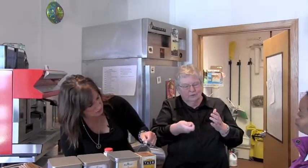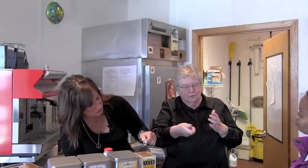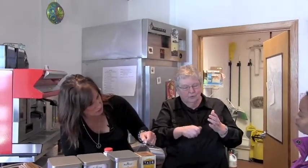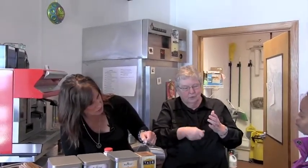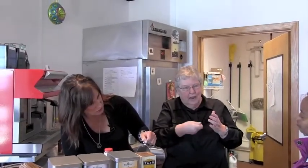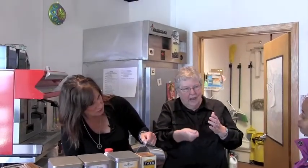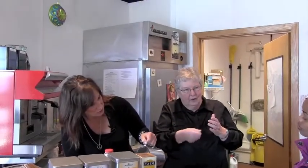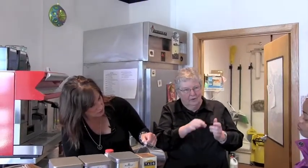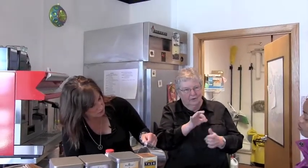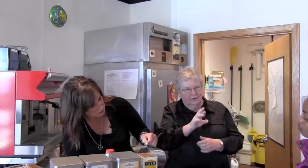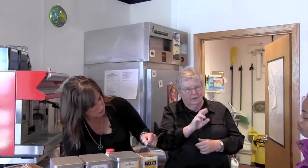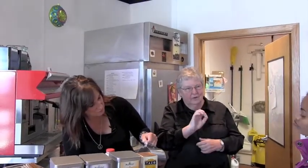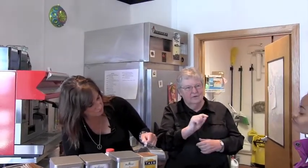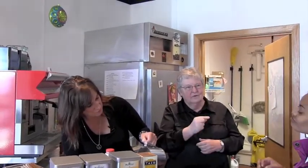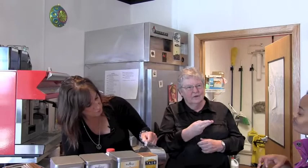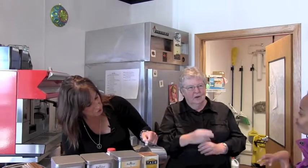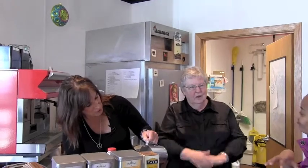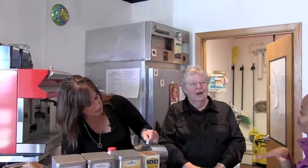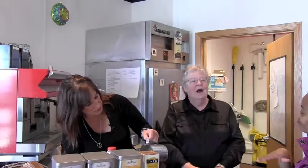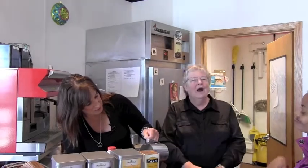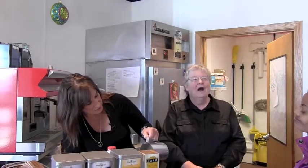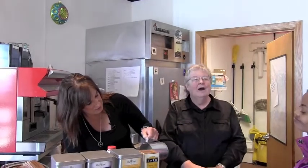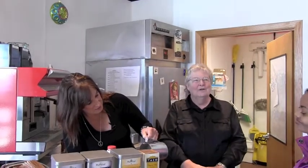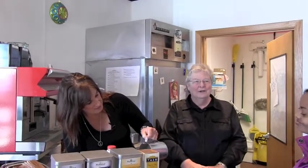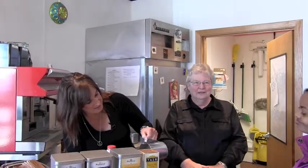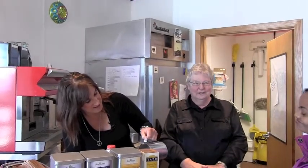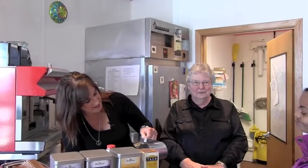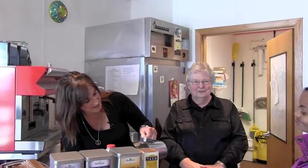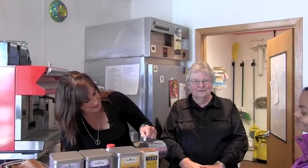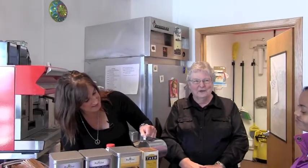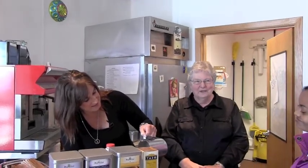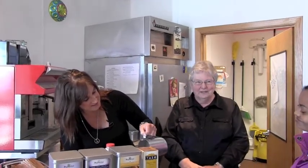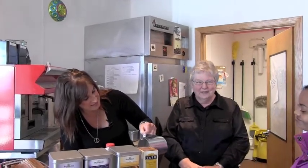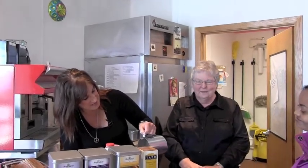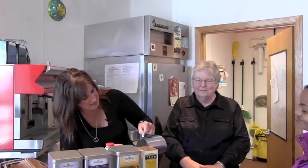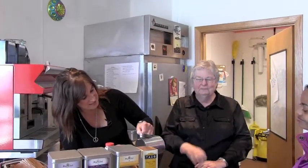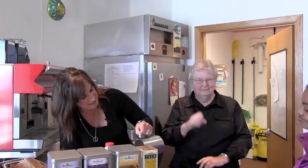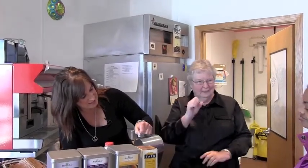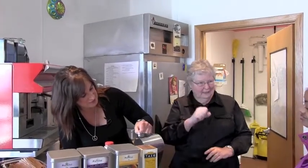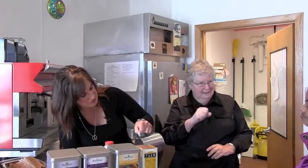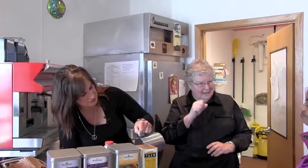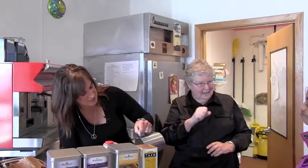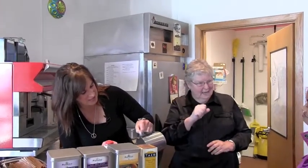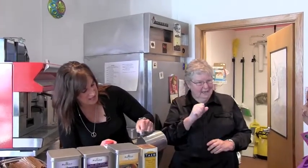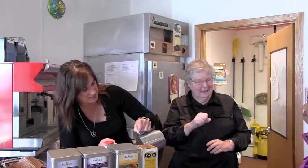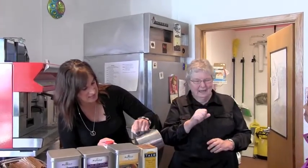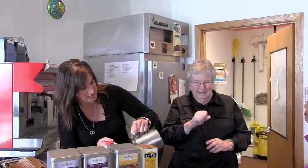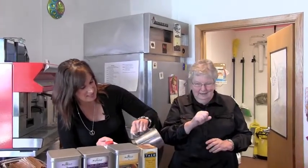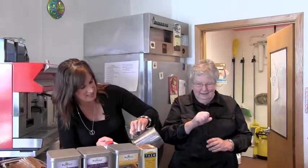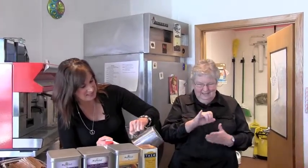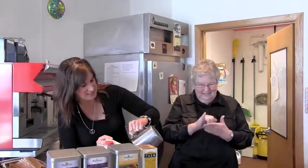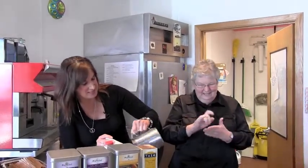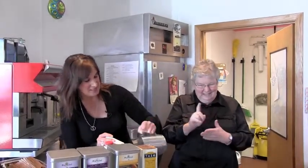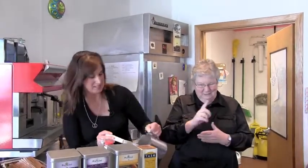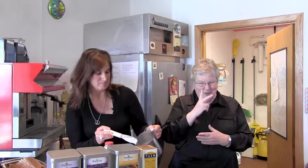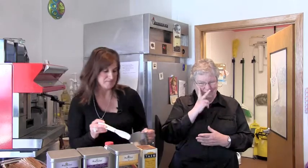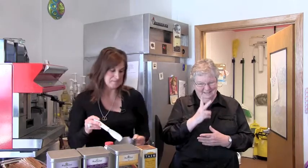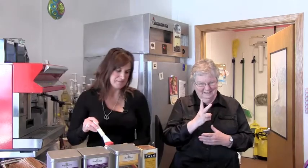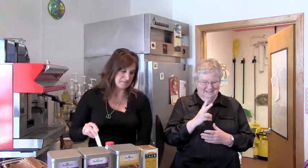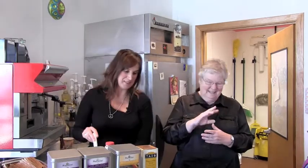out the froth. Ah, okay. Then you put the Yeah, froth so on top. then that's where you get that